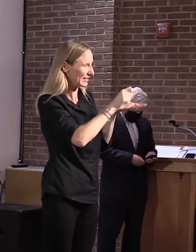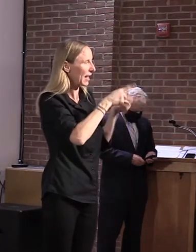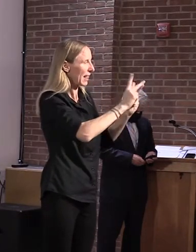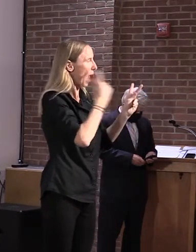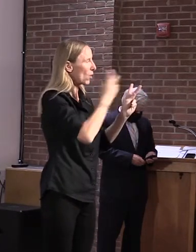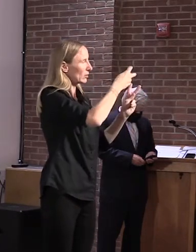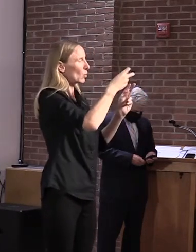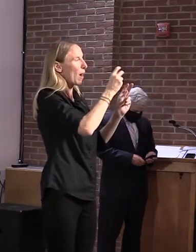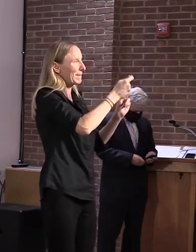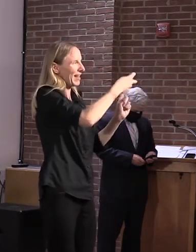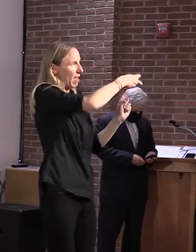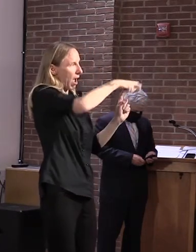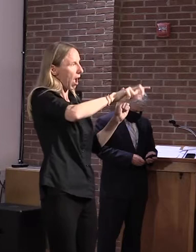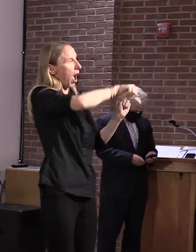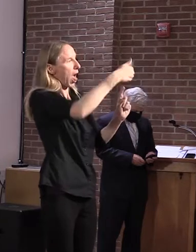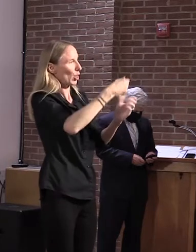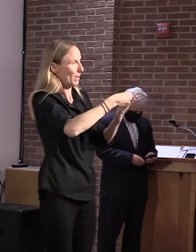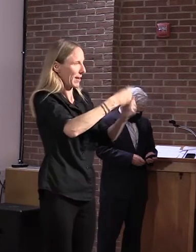money immediately.